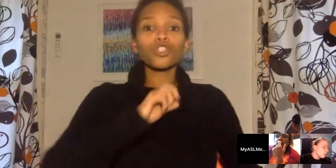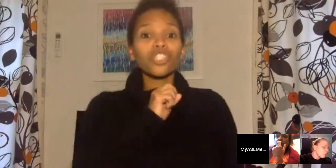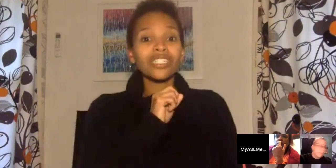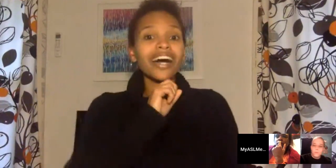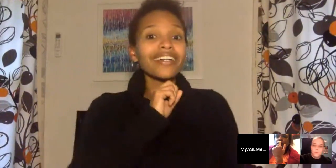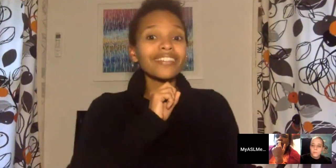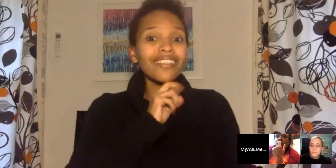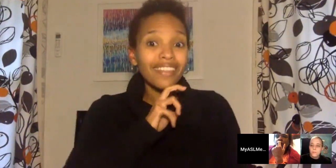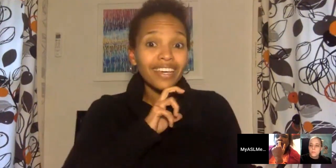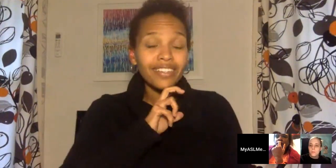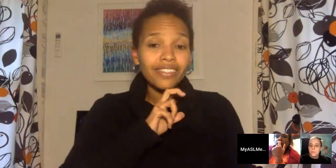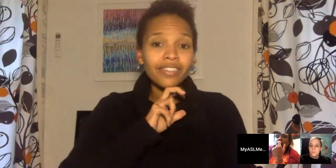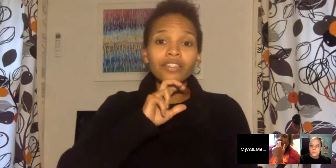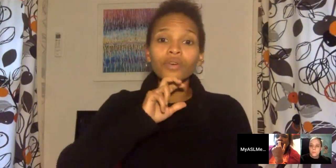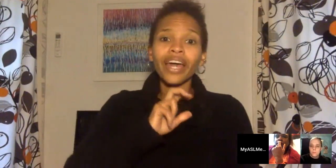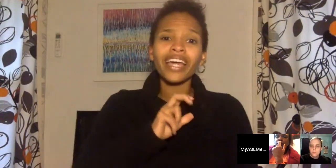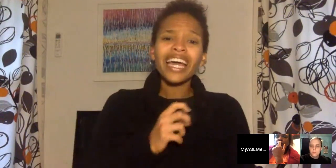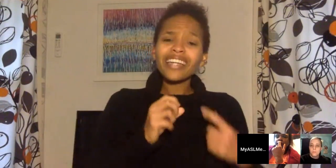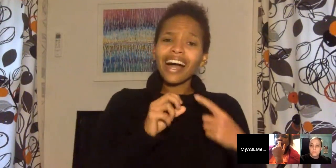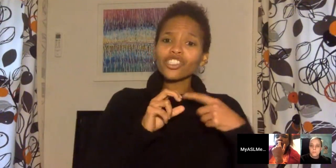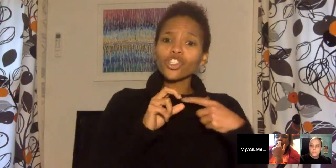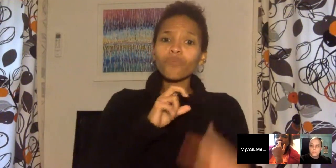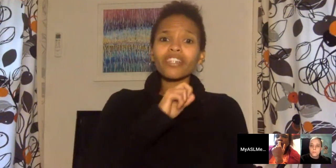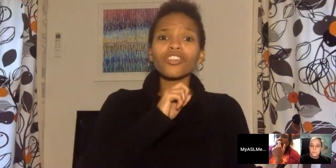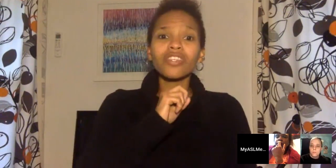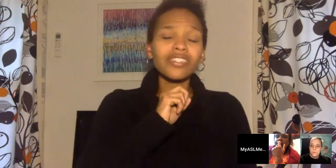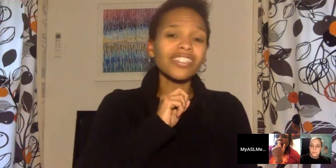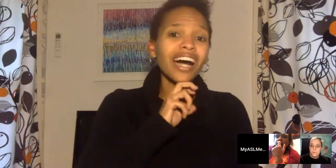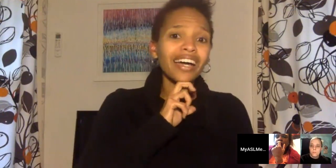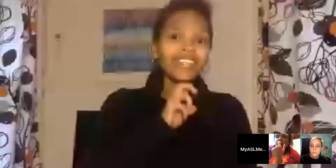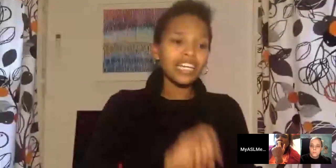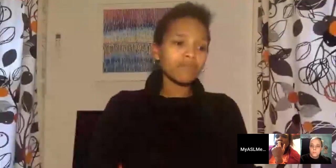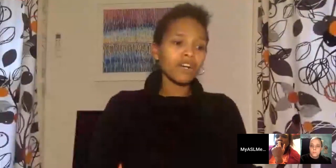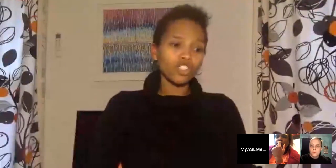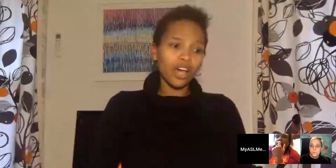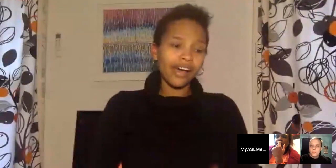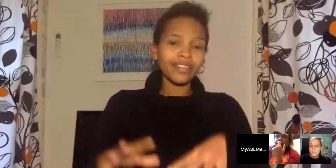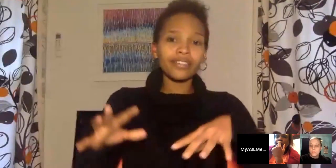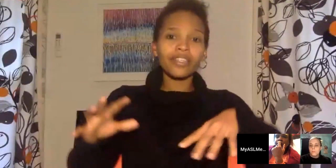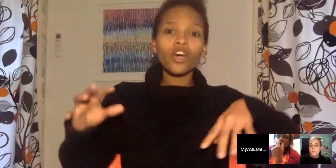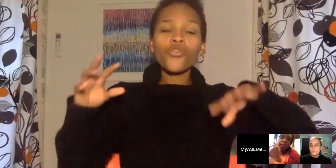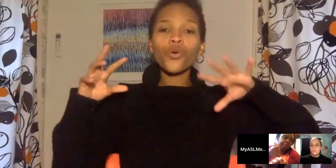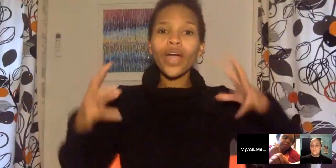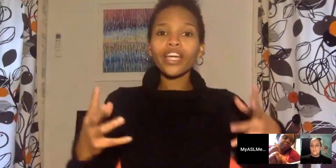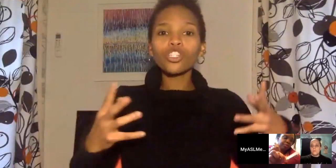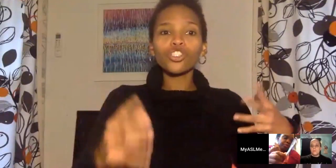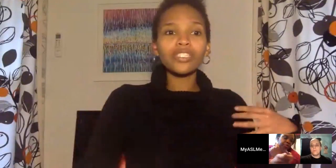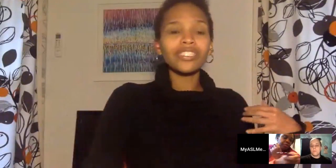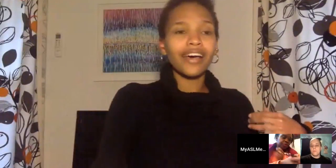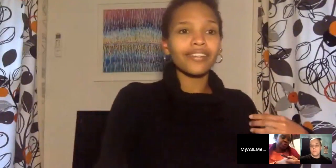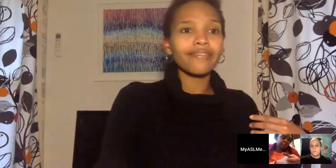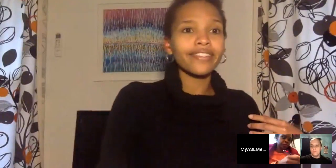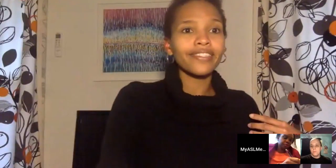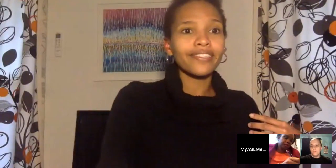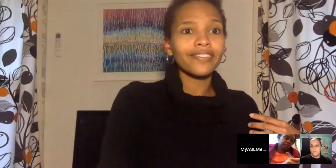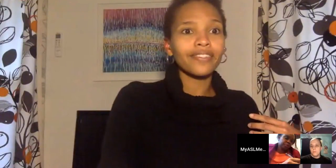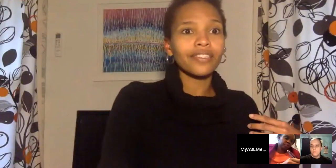she signs this, okay? Not so much this sign as much as the way she